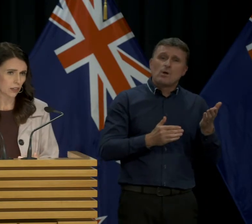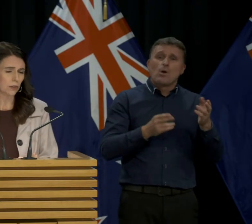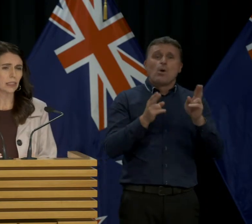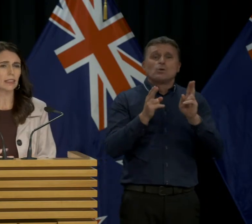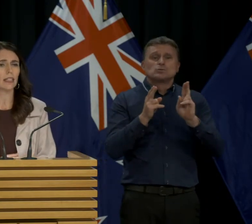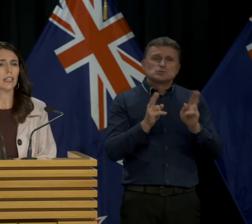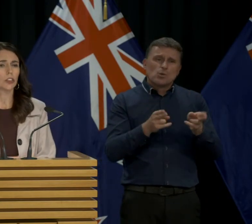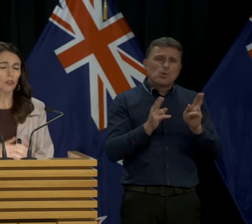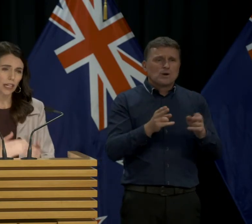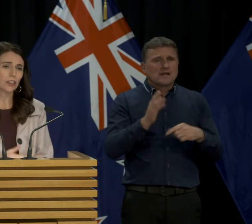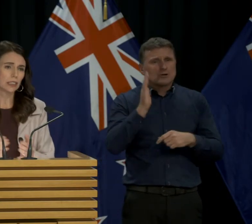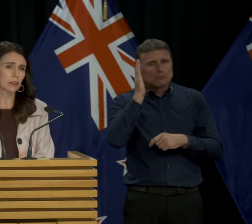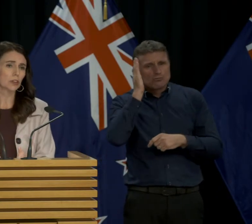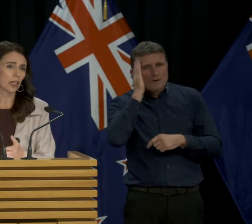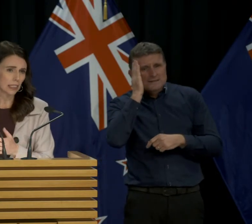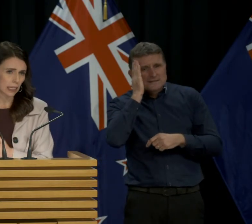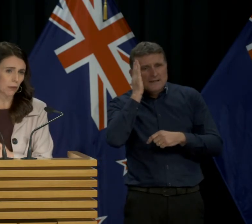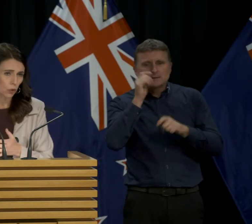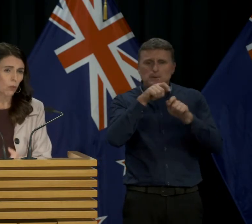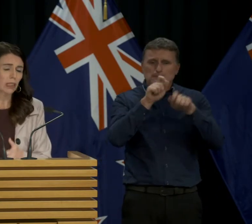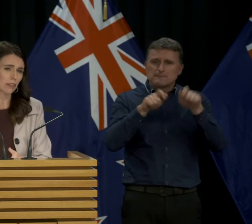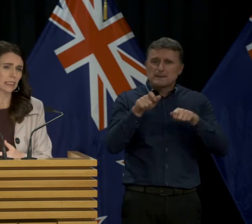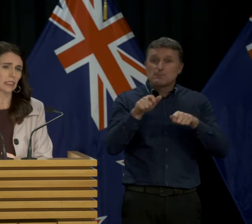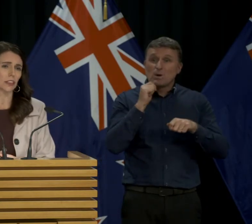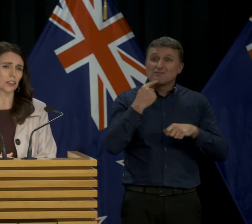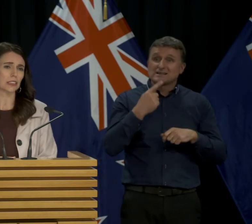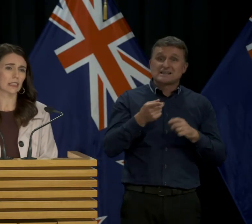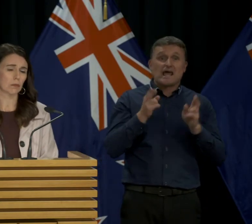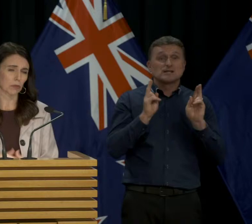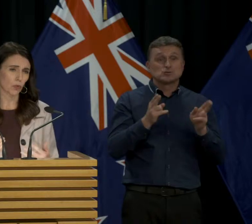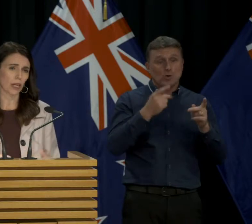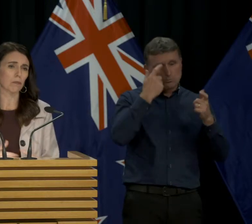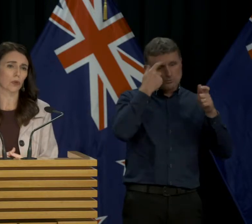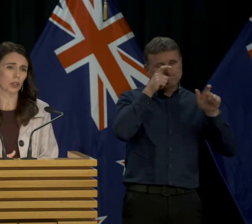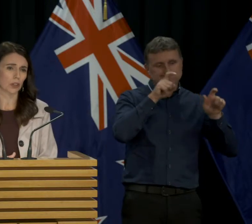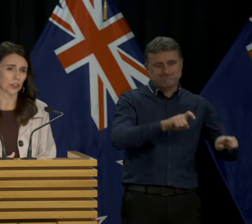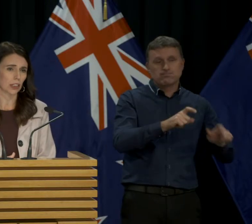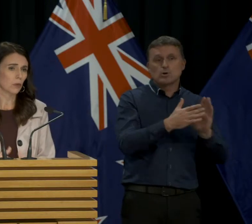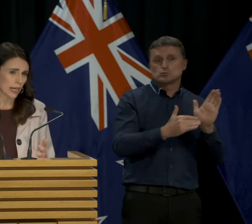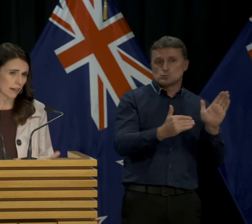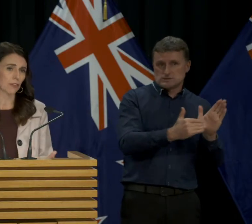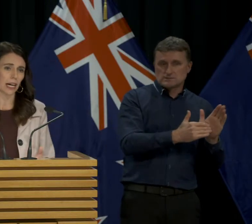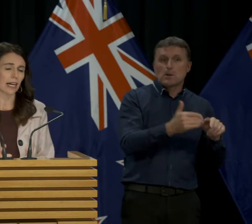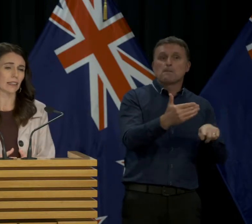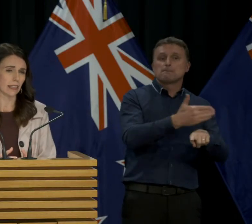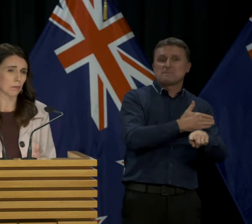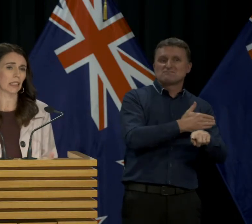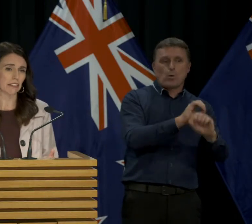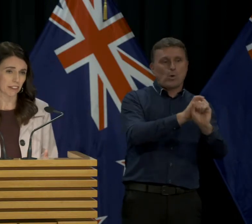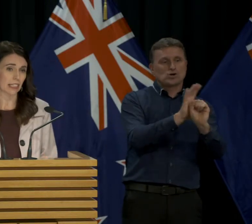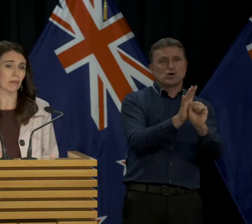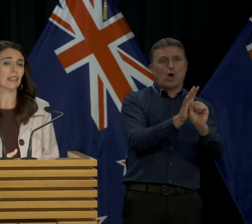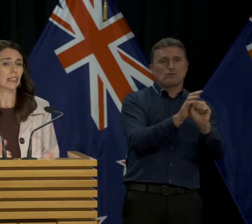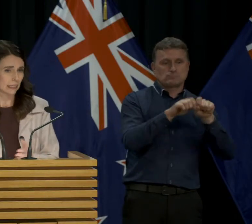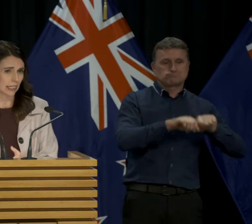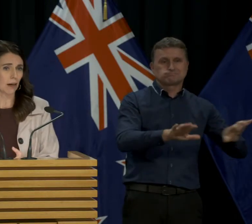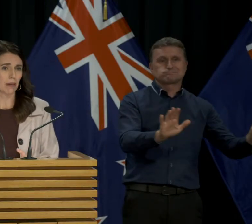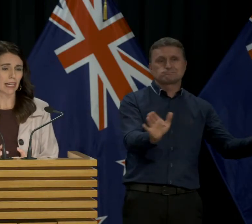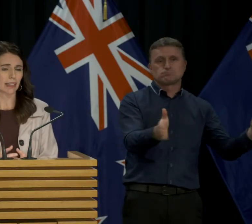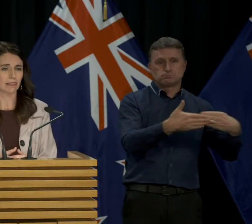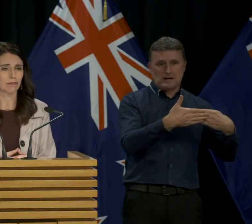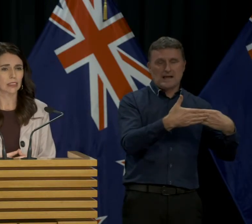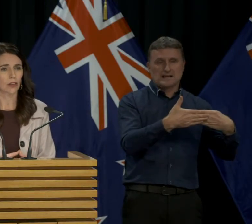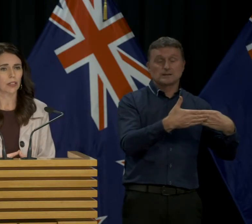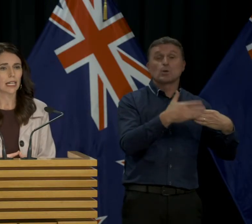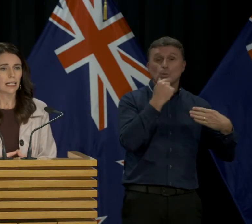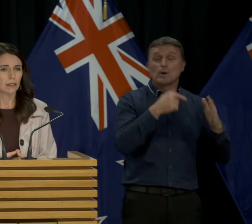resident category. So if they could demonstrate that they were normally resident in New Zealand before that border closure, we have created the ability for them to come